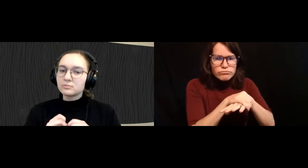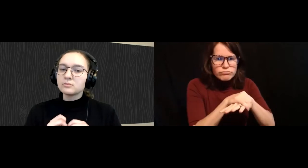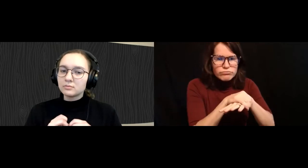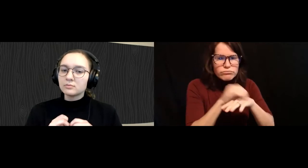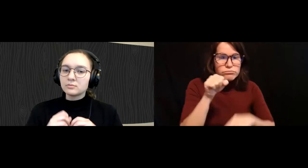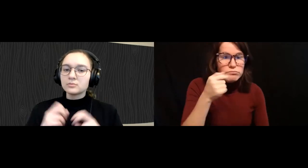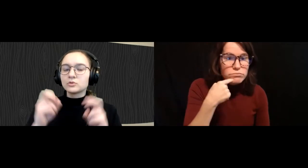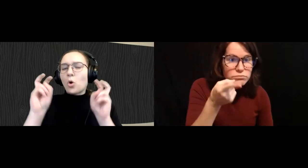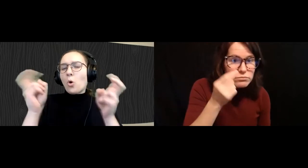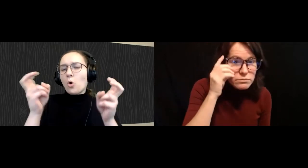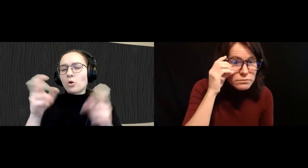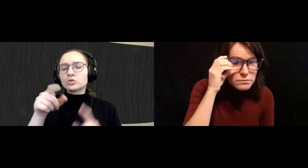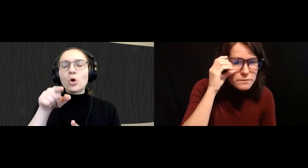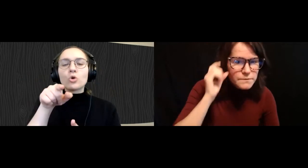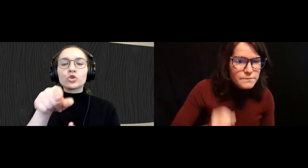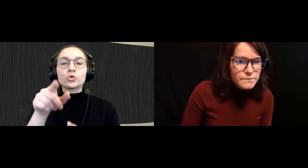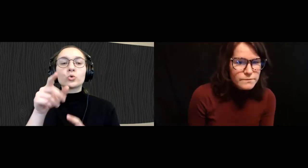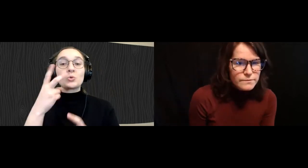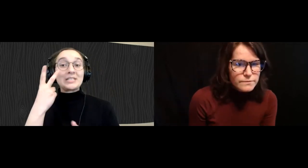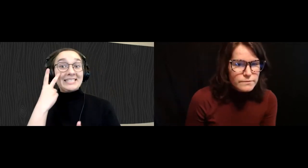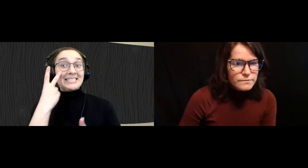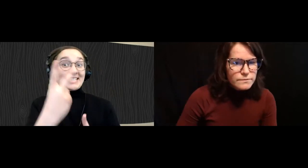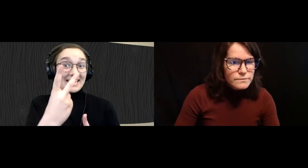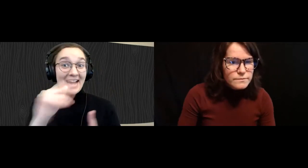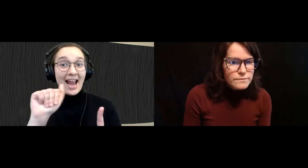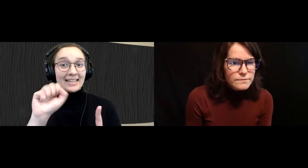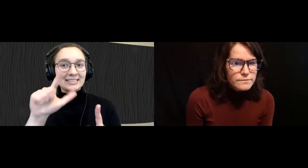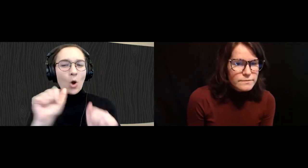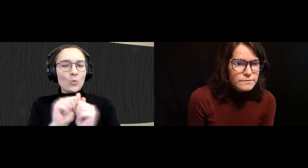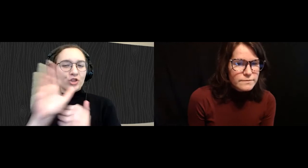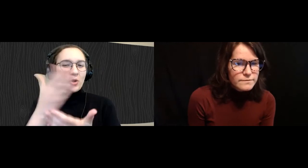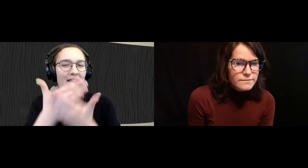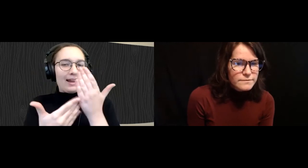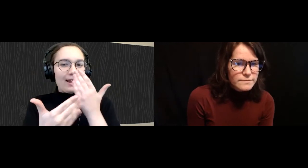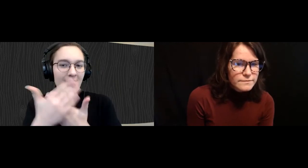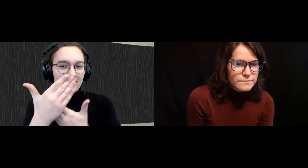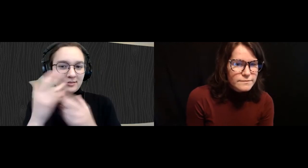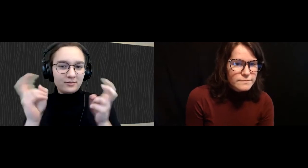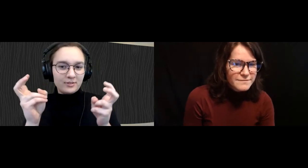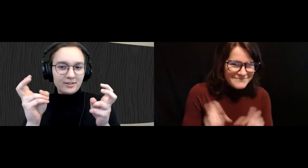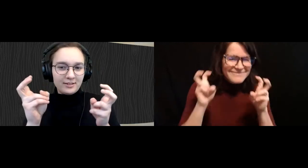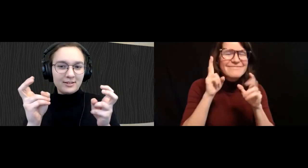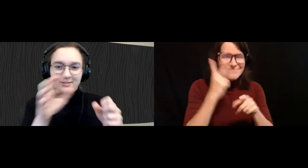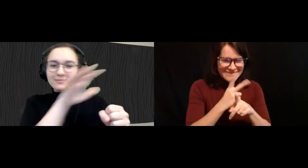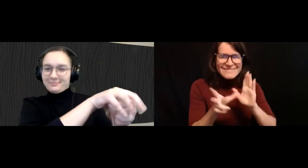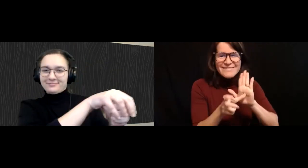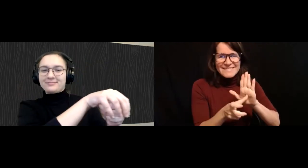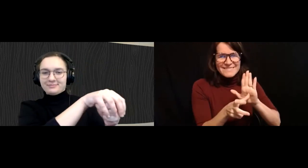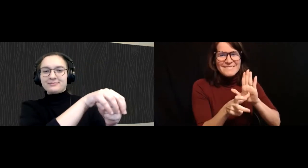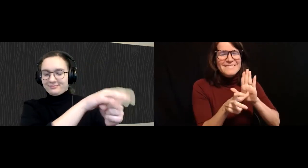but it's different, but it's the same. So you see ASL with your hand, right?